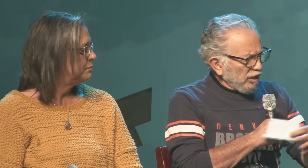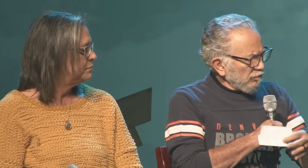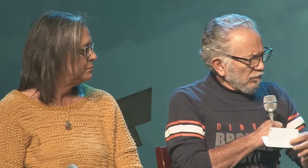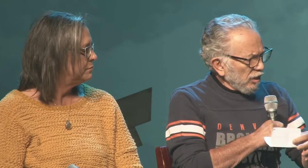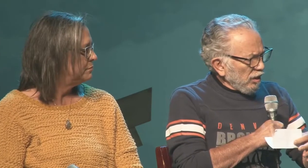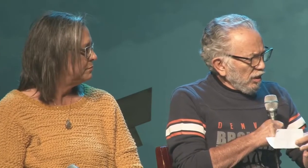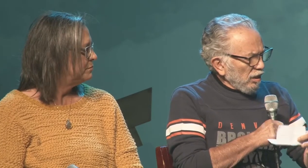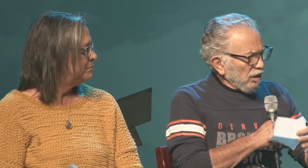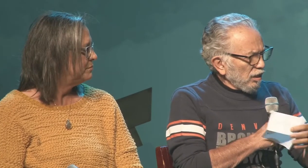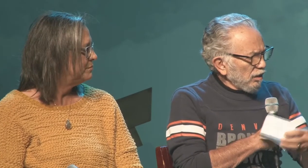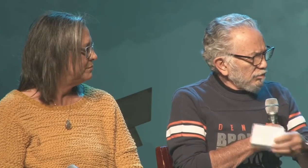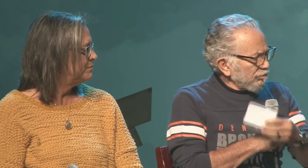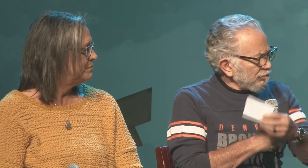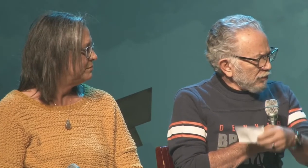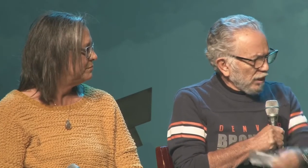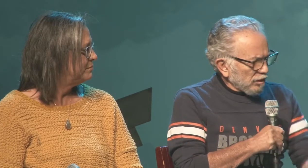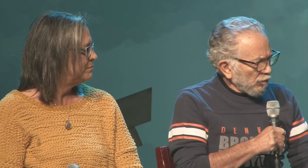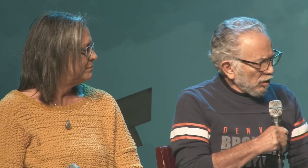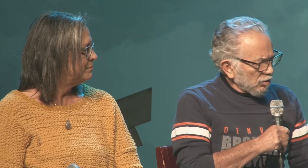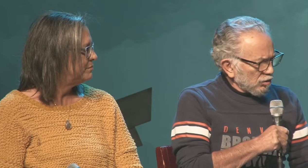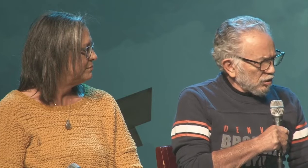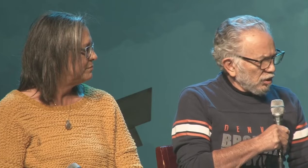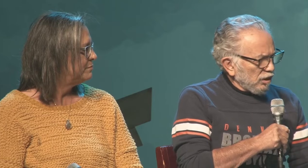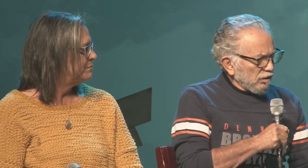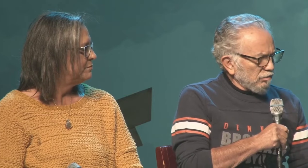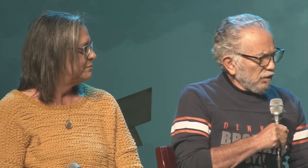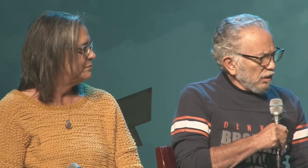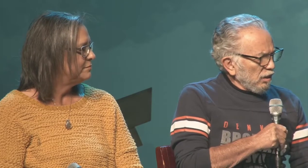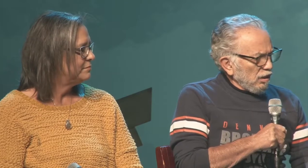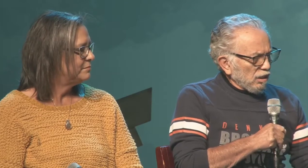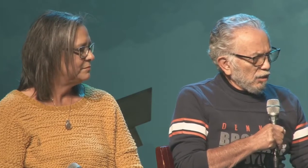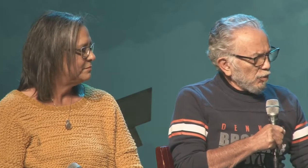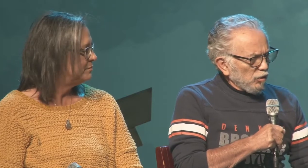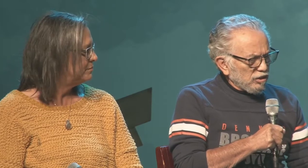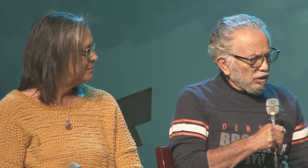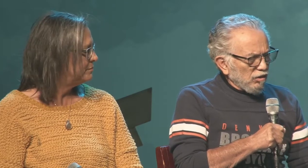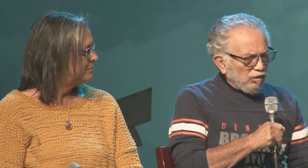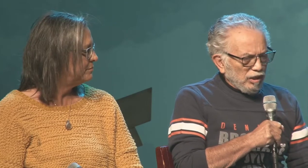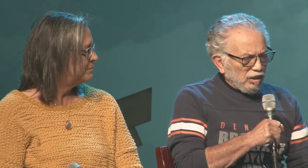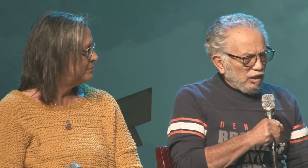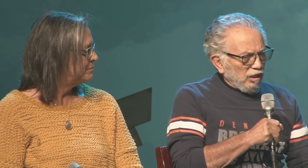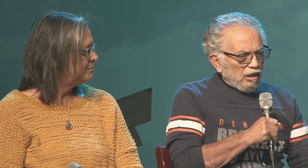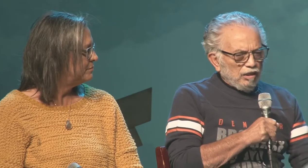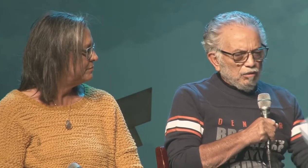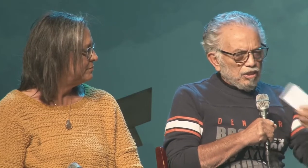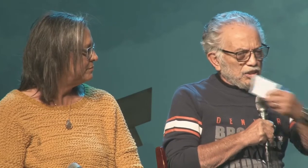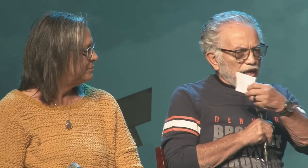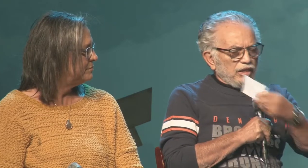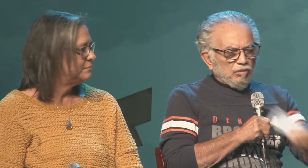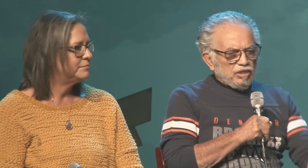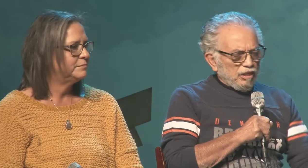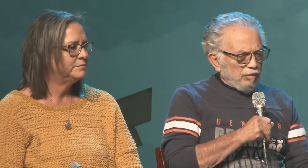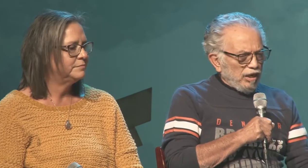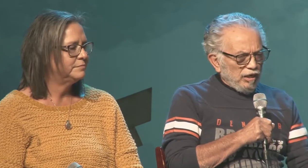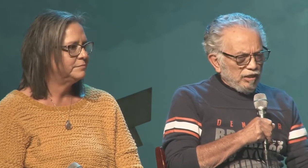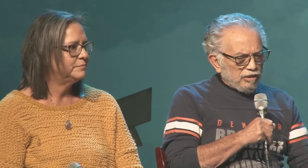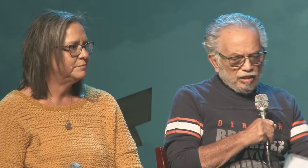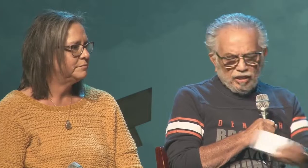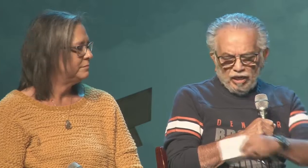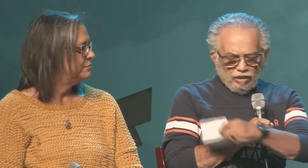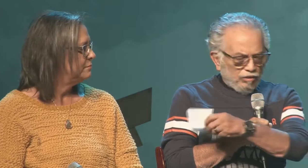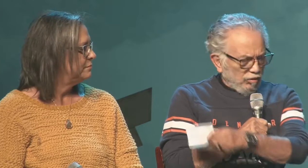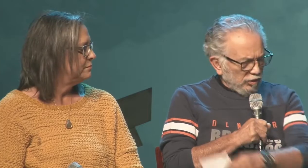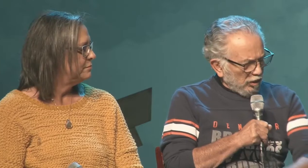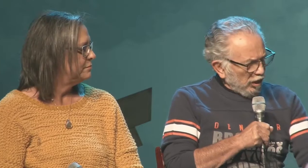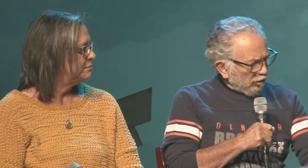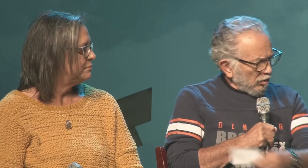at a game at the Broncos Stadium a couple weeks ago, and there was this guy that was sitting behind us, and he